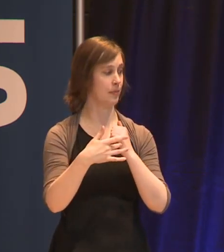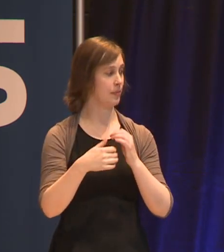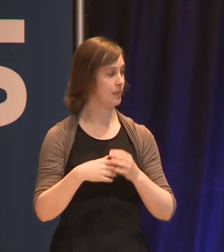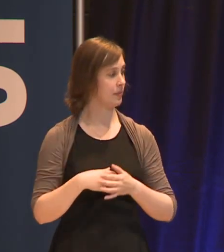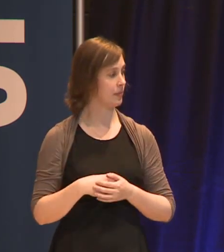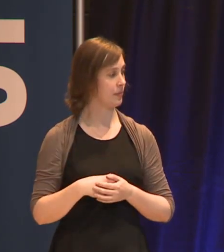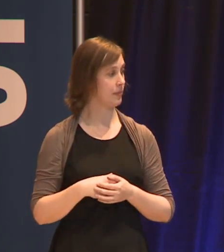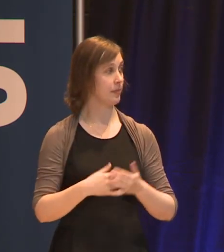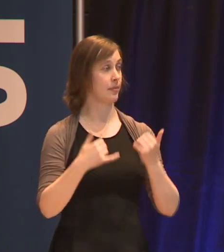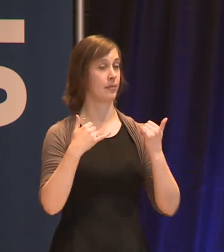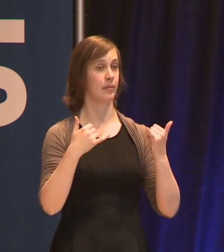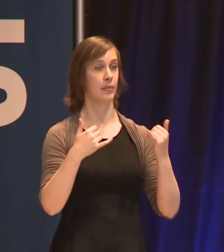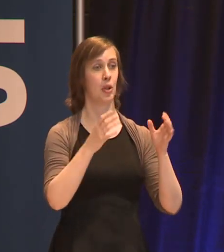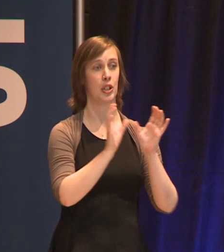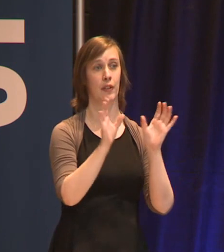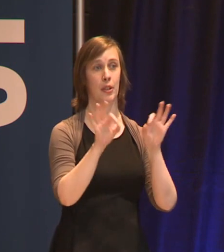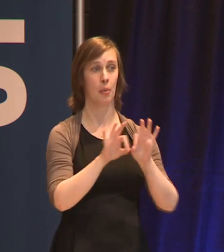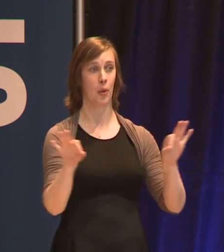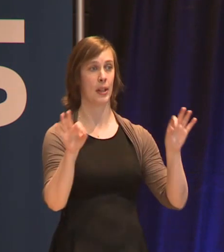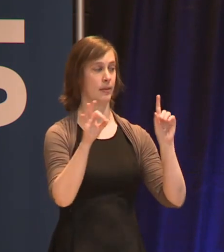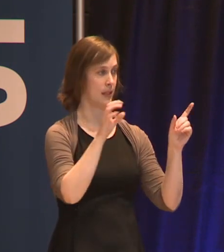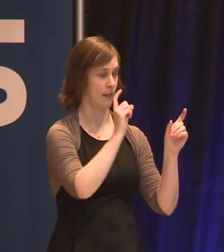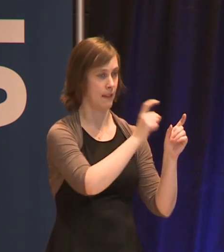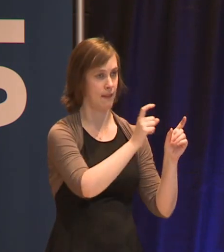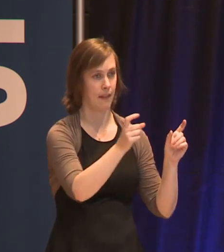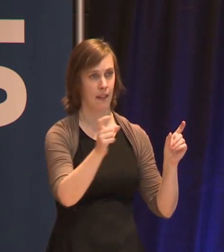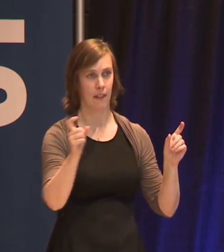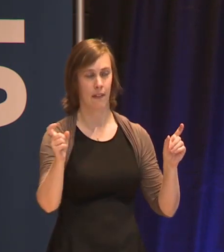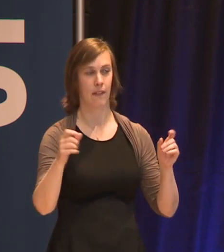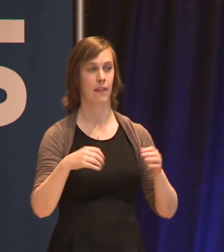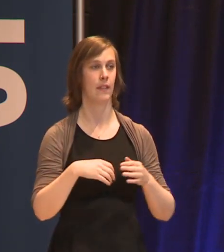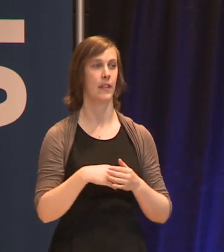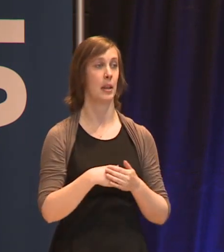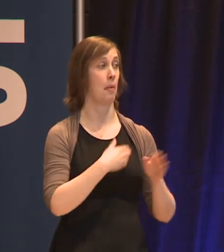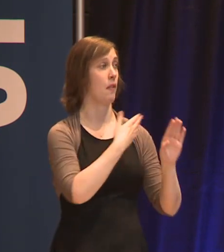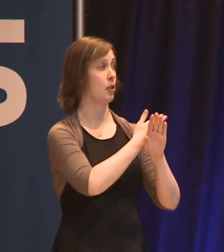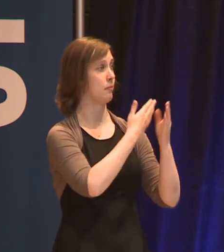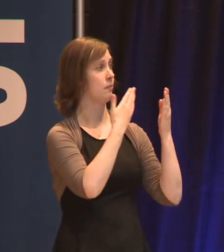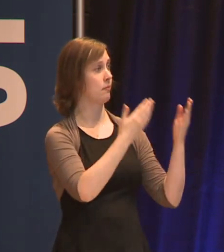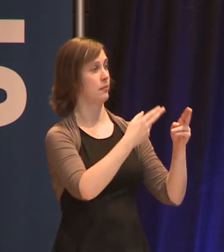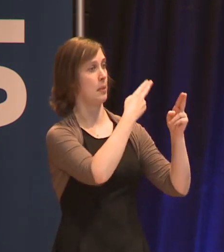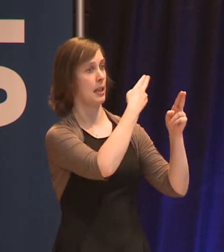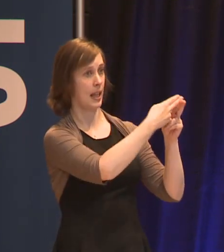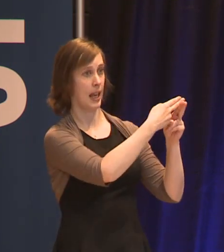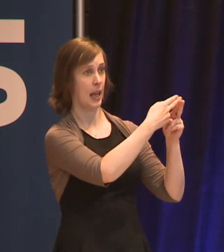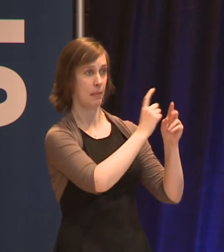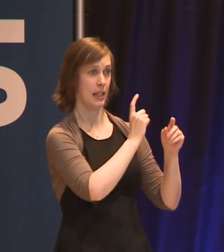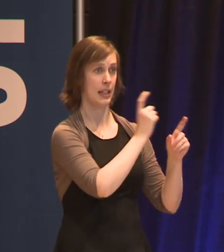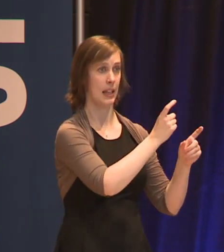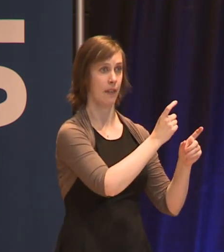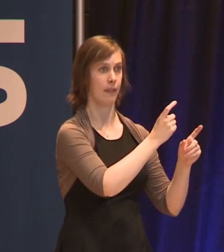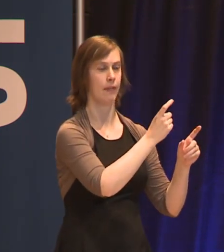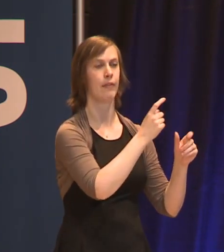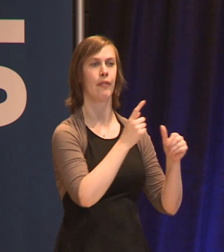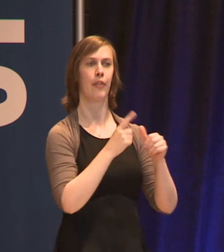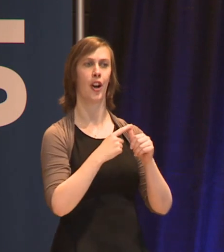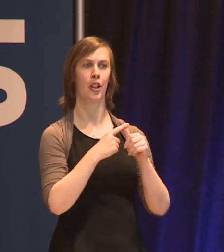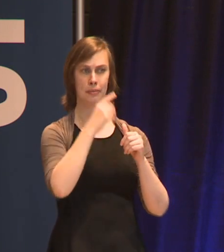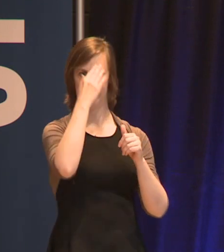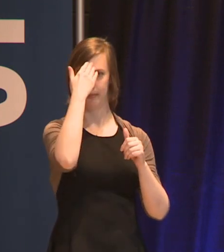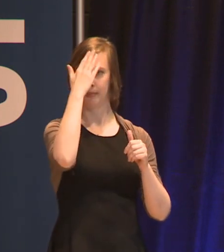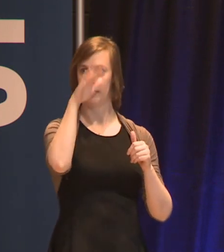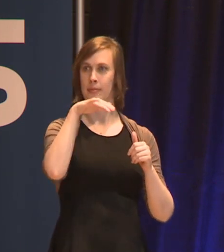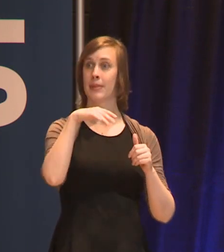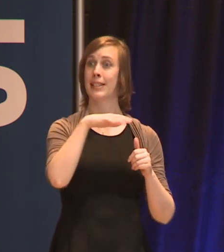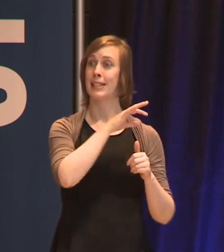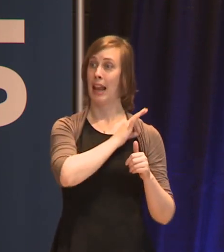certificates and diplomas. Before I introduce the first graduate, however, it is our custom to invite faculty members who